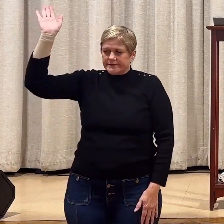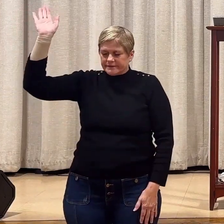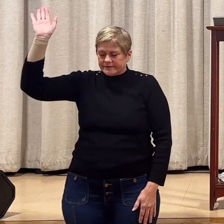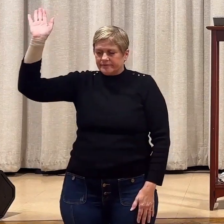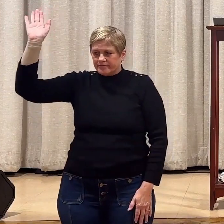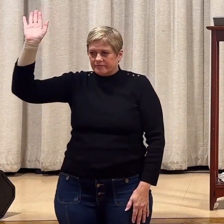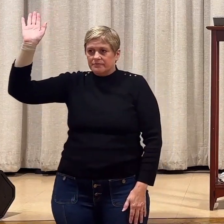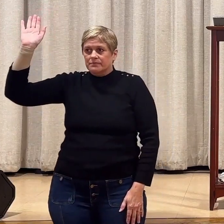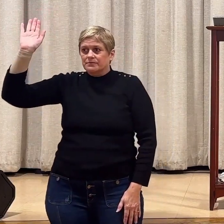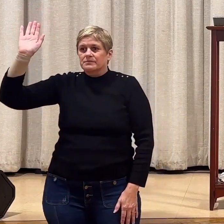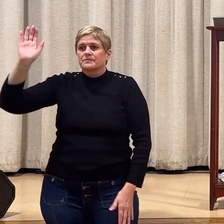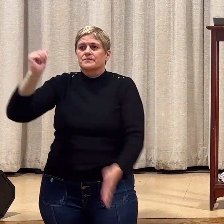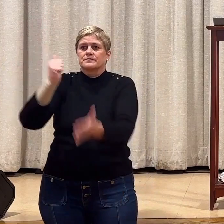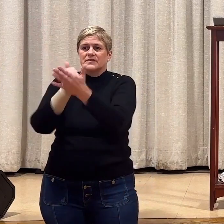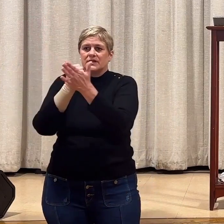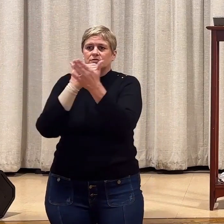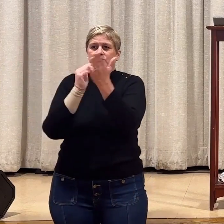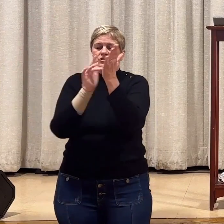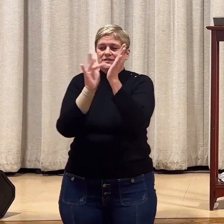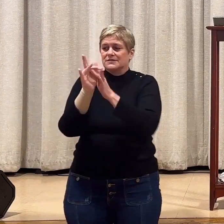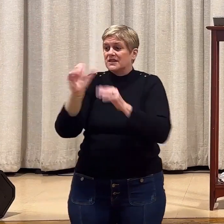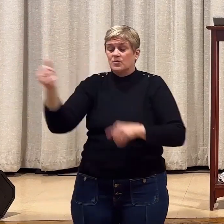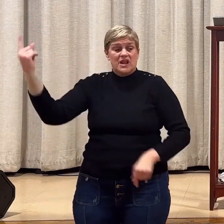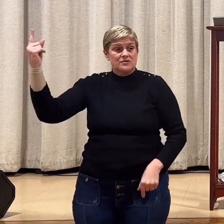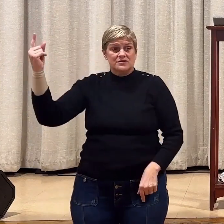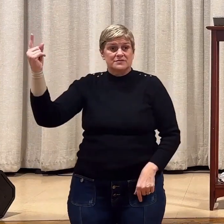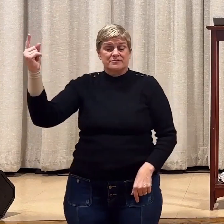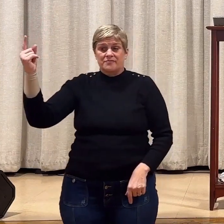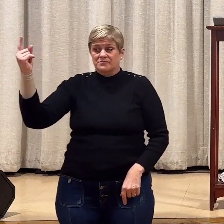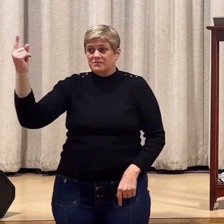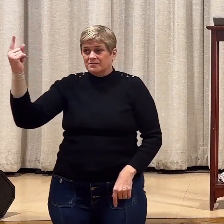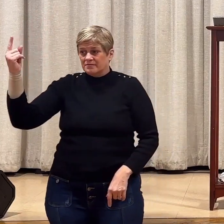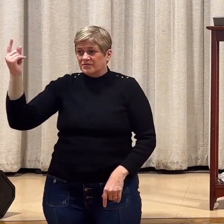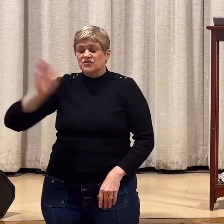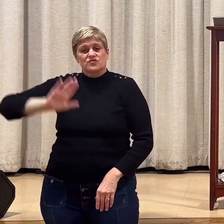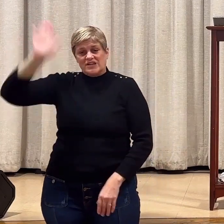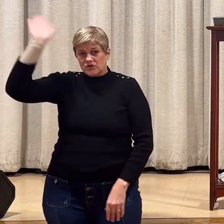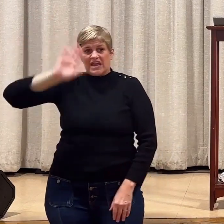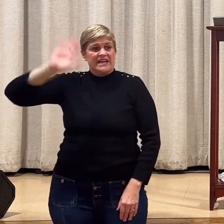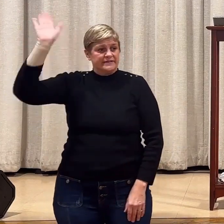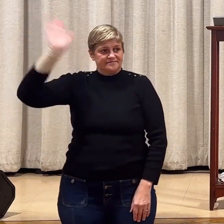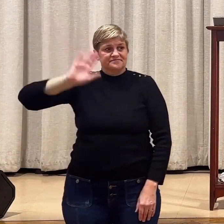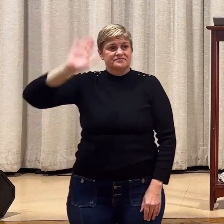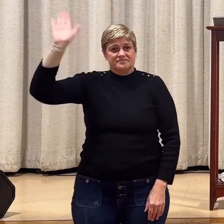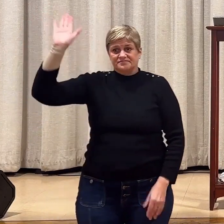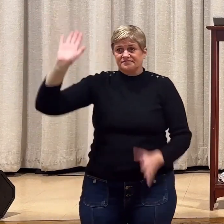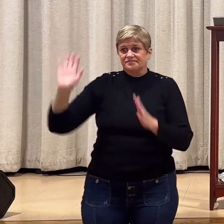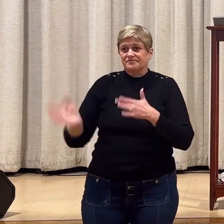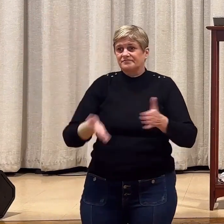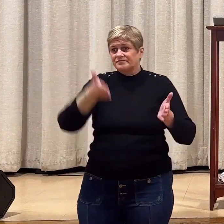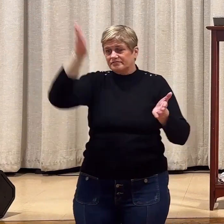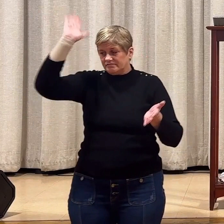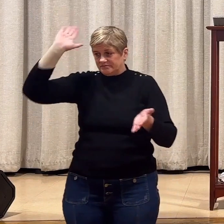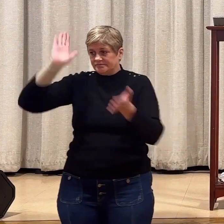day. Amen. Thank you, Jesus. Anyone else? Or just raise your hand. Praise the Lord.